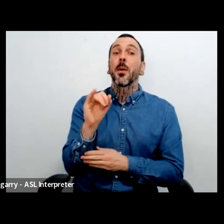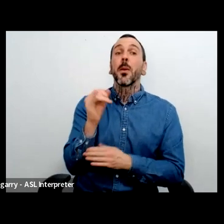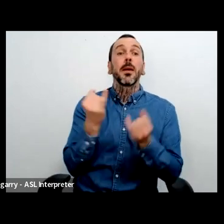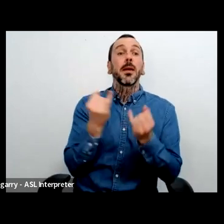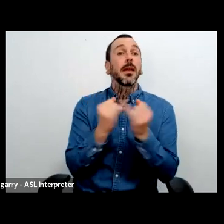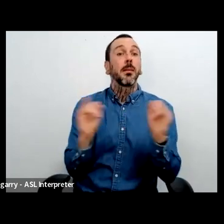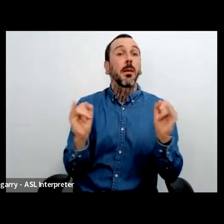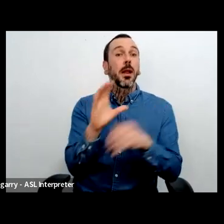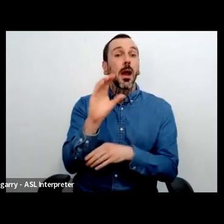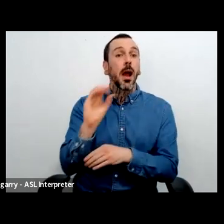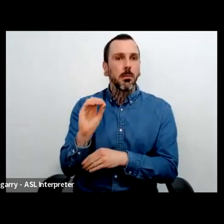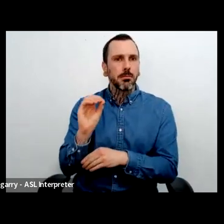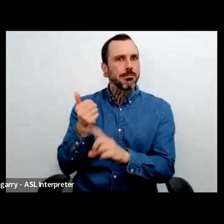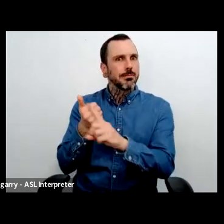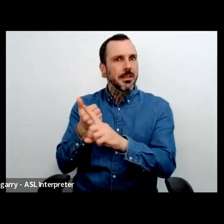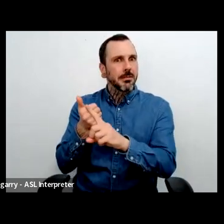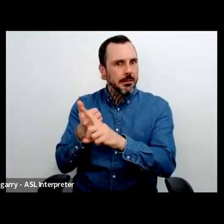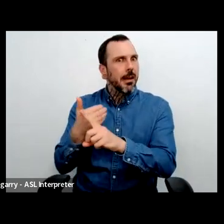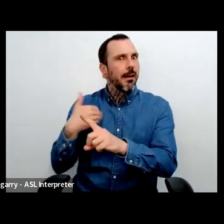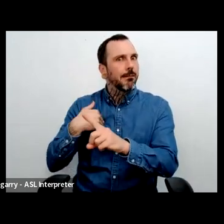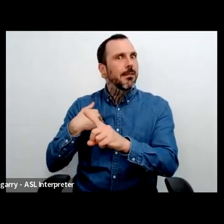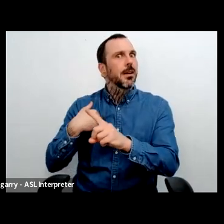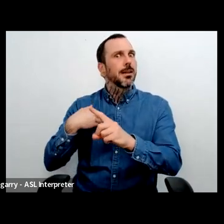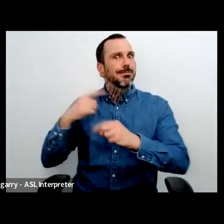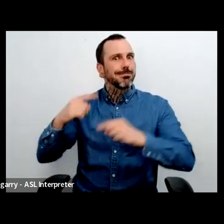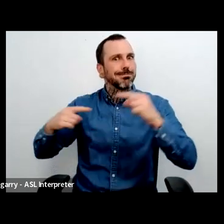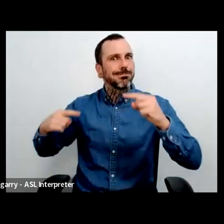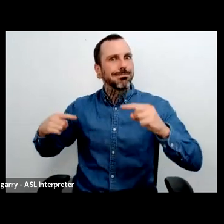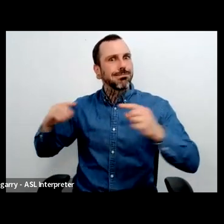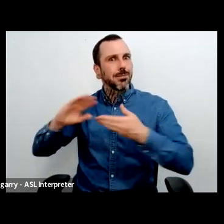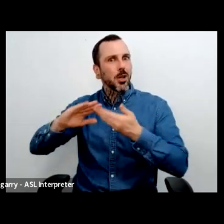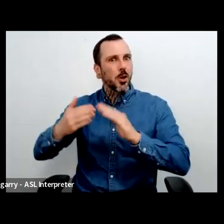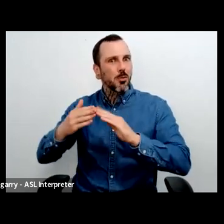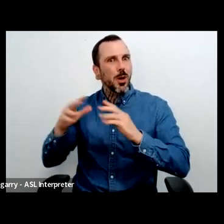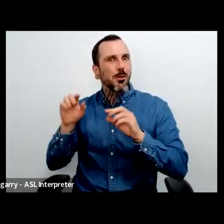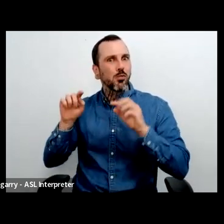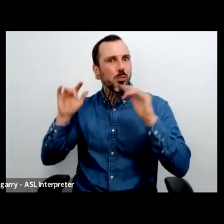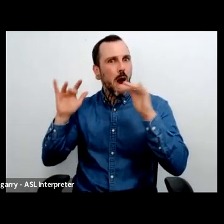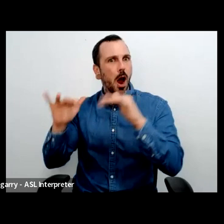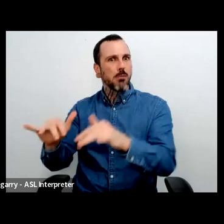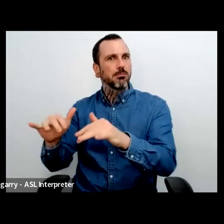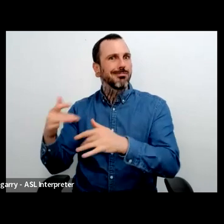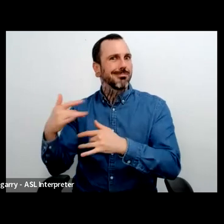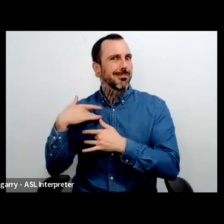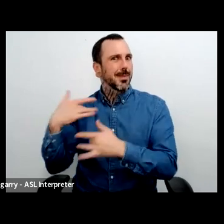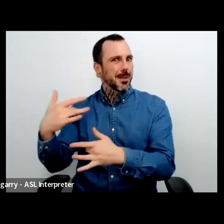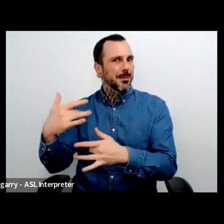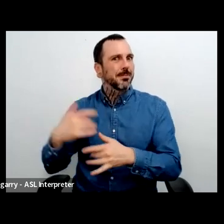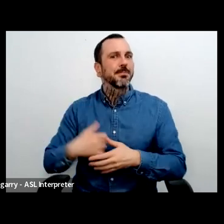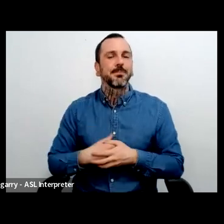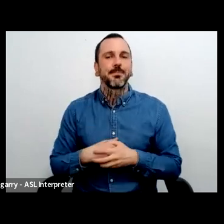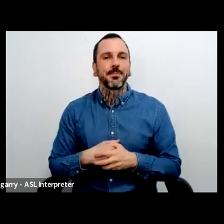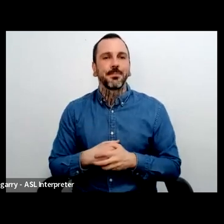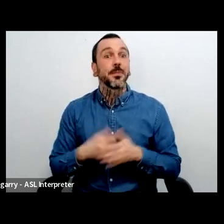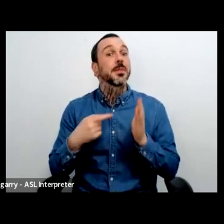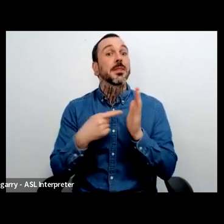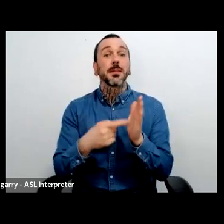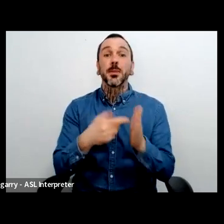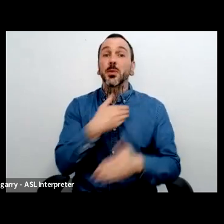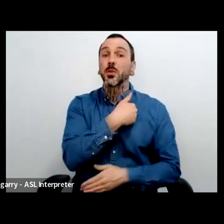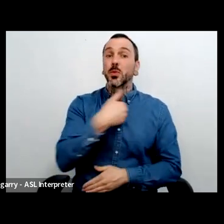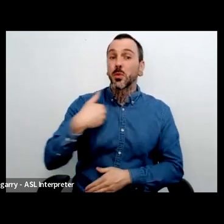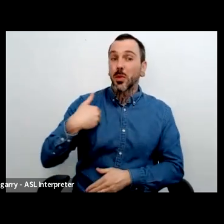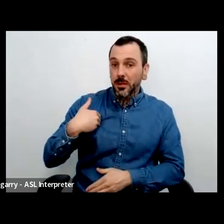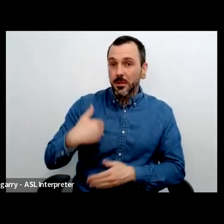established relationships with diverse communities for a really long time. So, you think in Toronto alone, Obsidian,